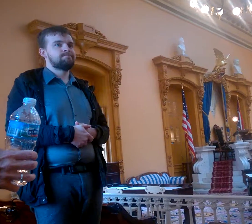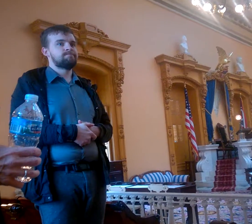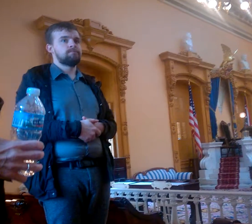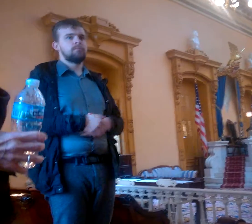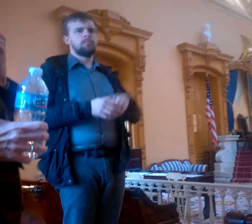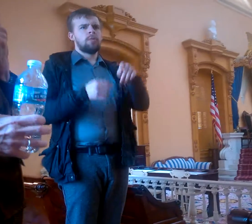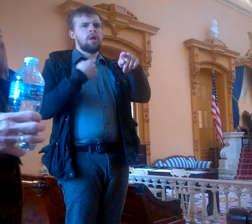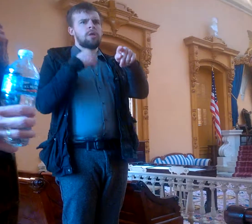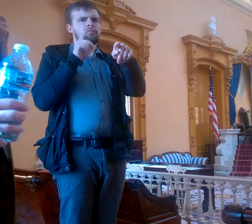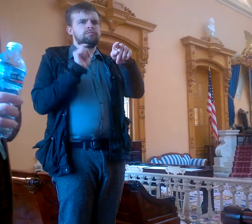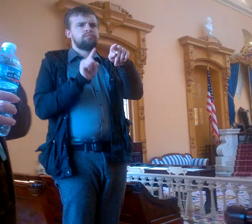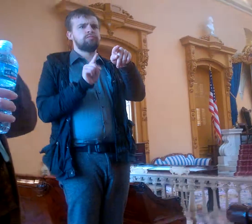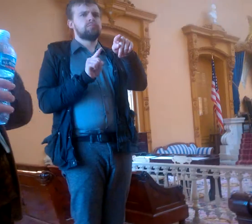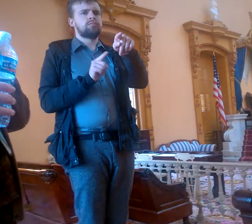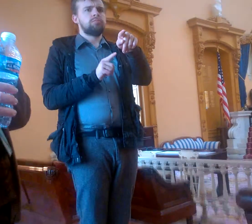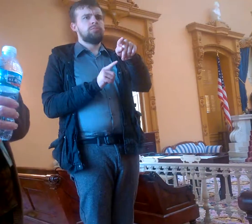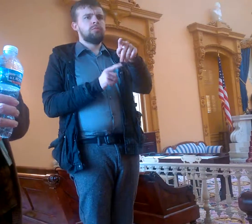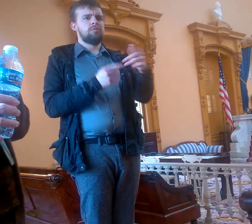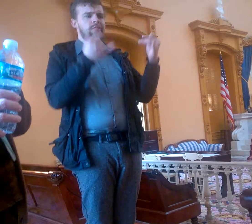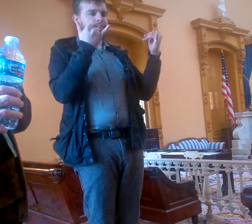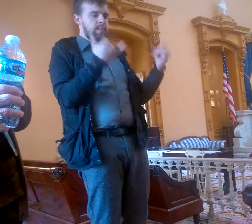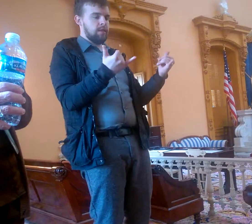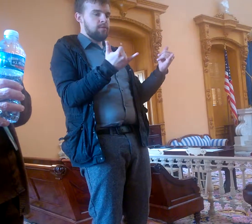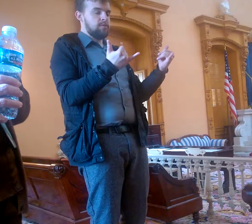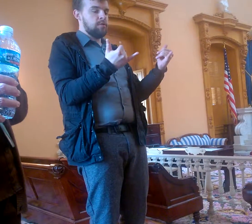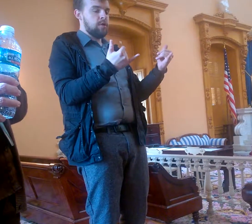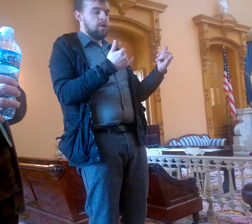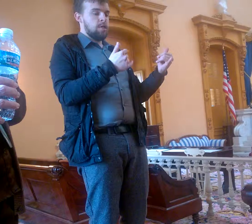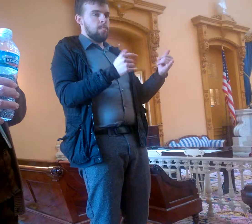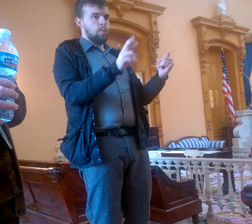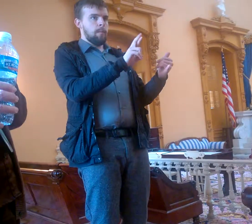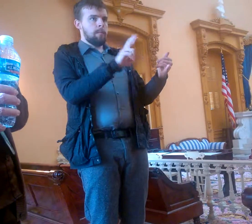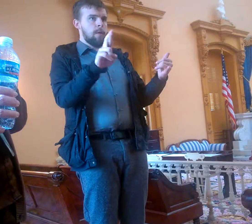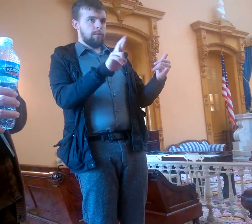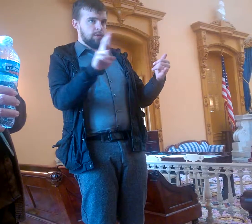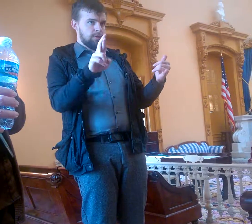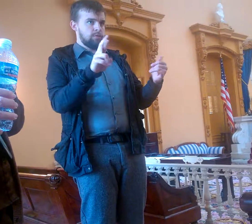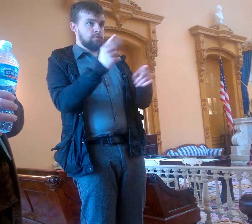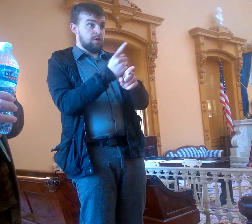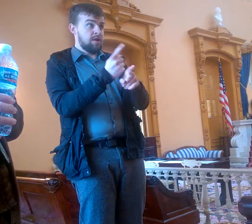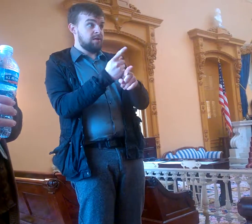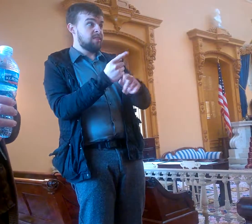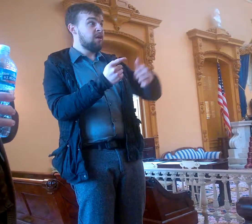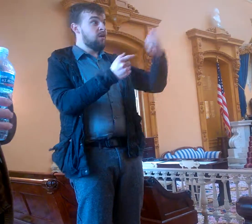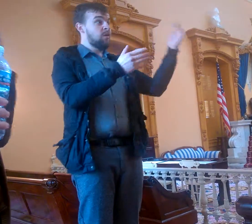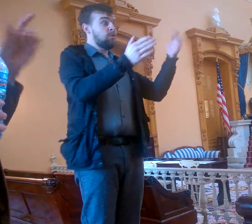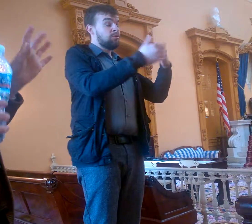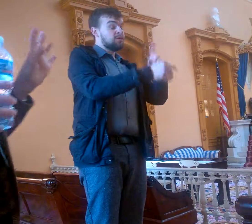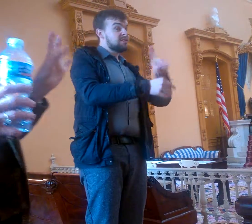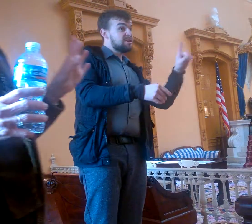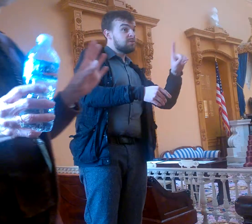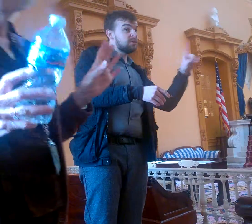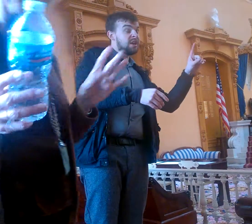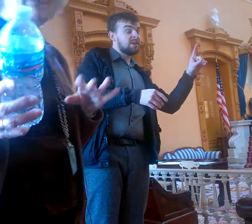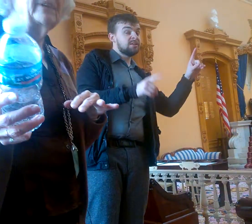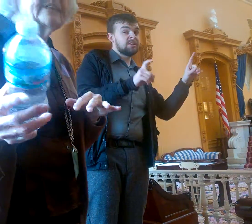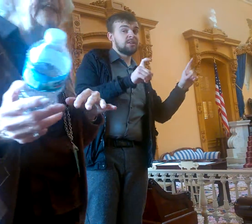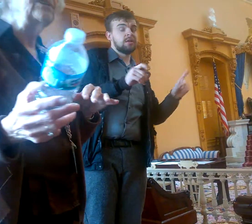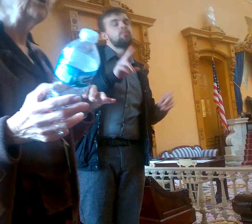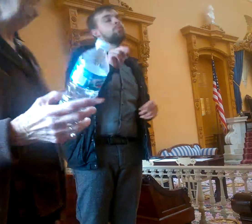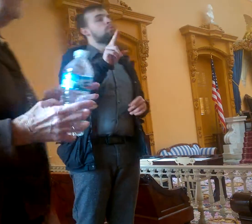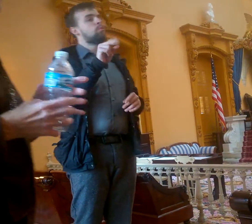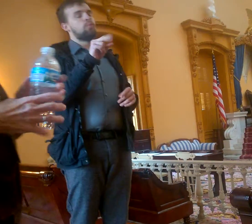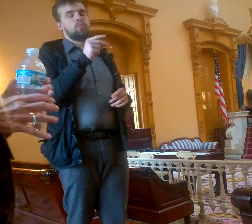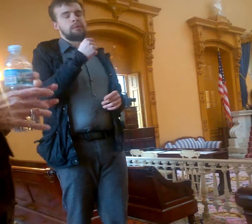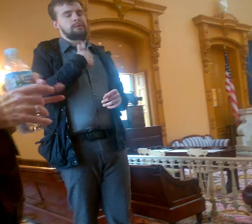I have a question. So this is the Republican side, and the one we were in was the Democrat side. No, I'm sorry if I